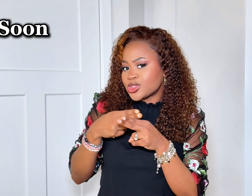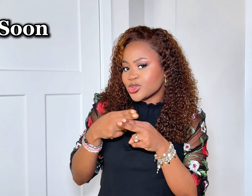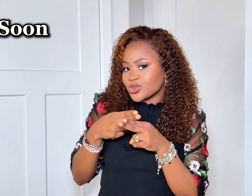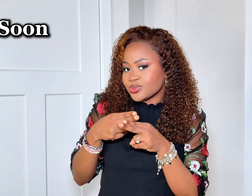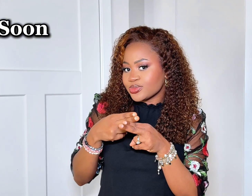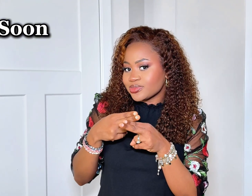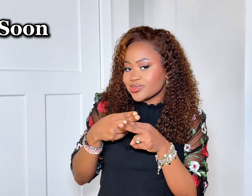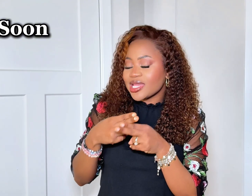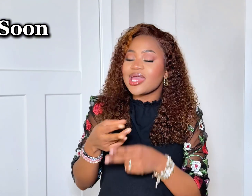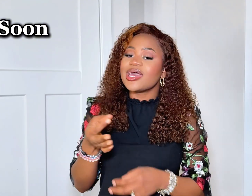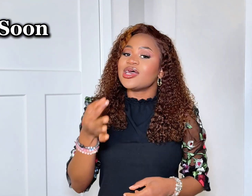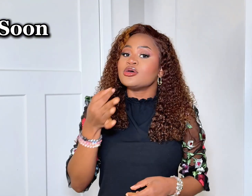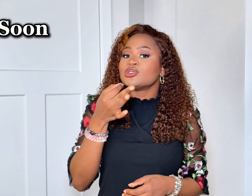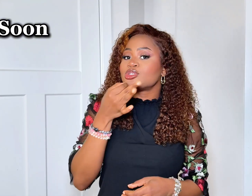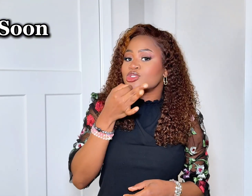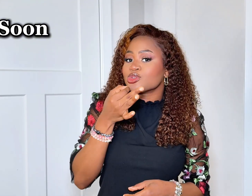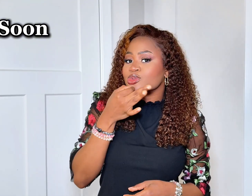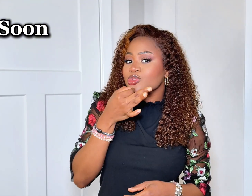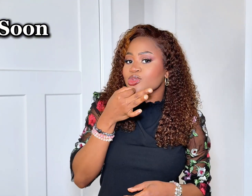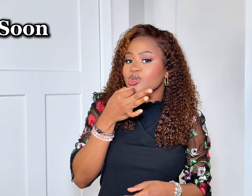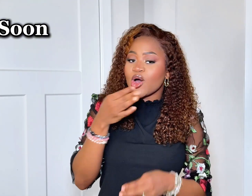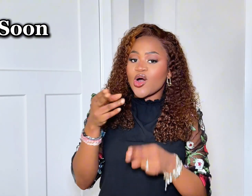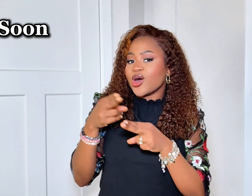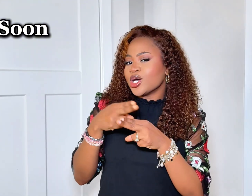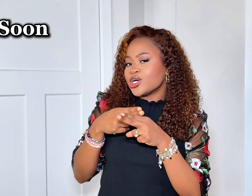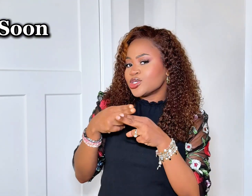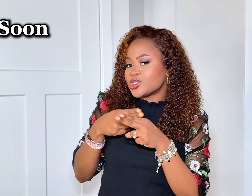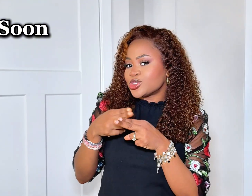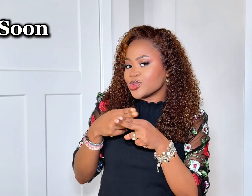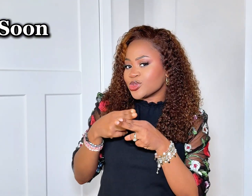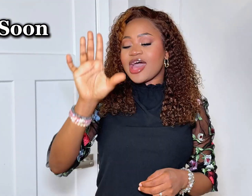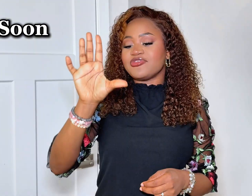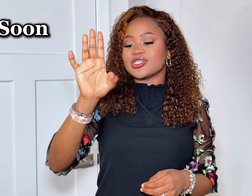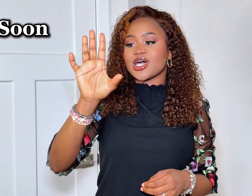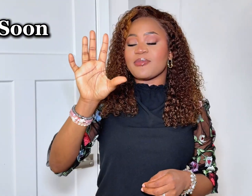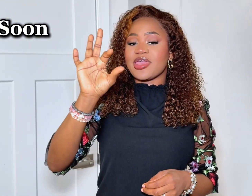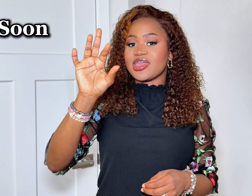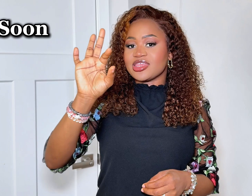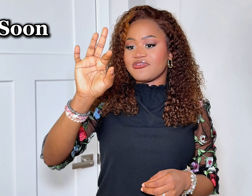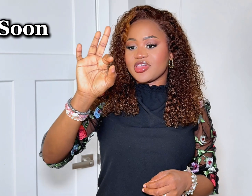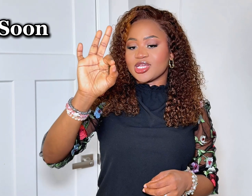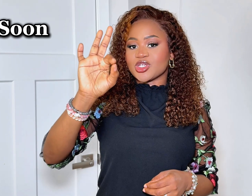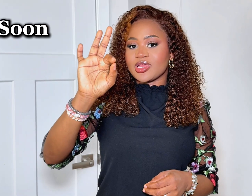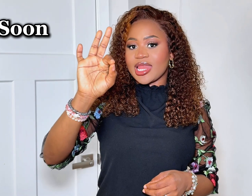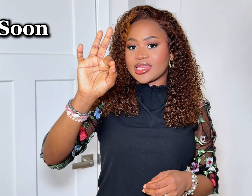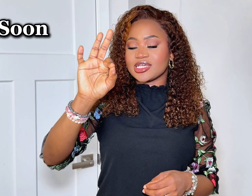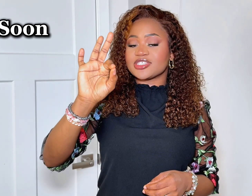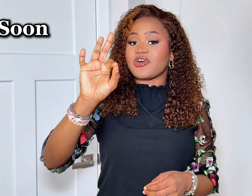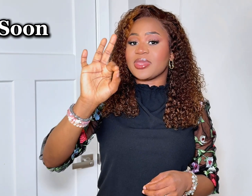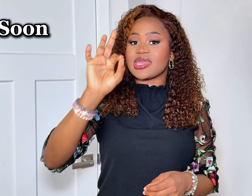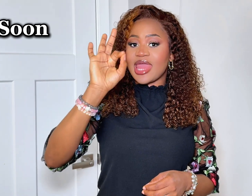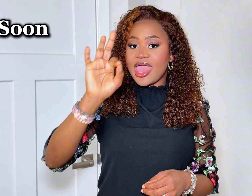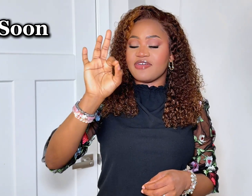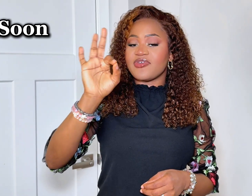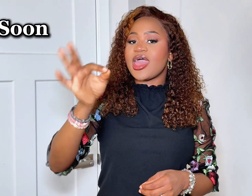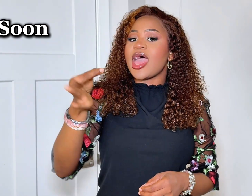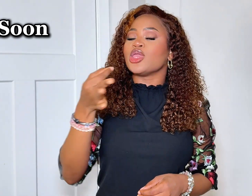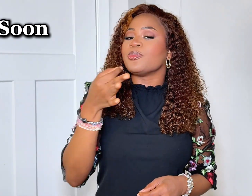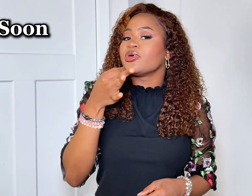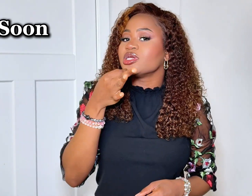soon. Soon or soon. Have your thumb and your index finger joined like this, forming an F, and you put it on